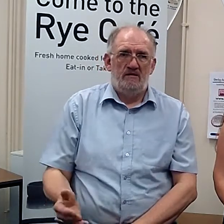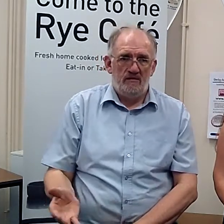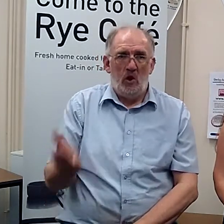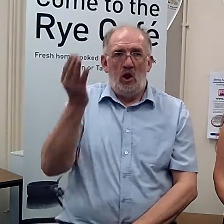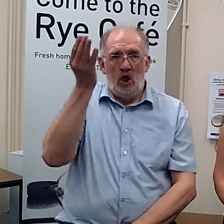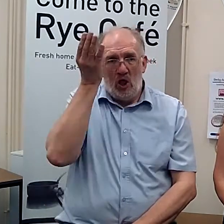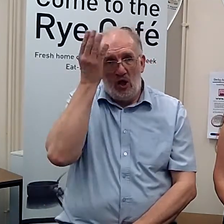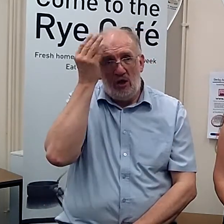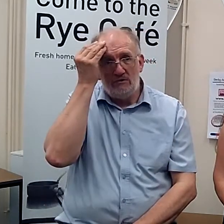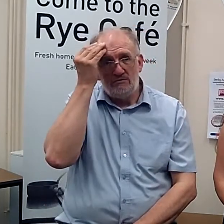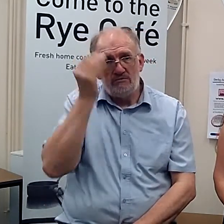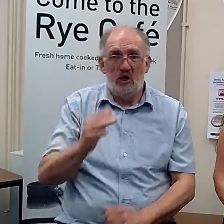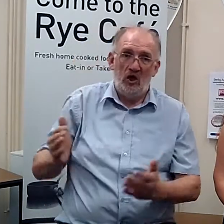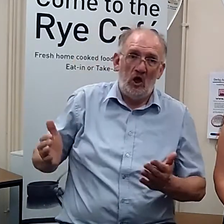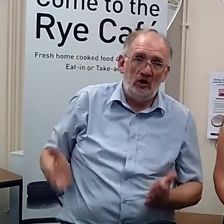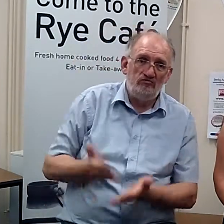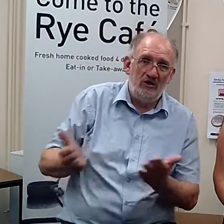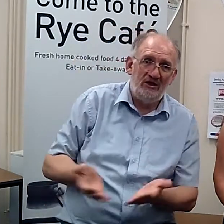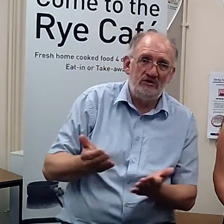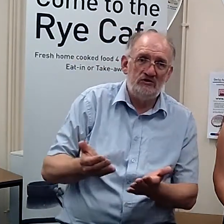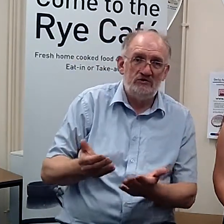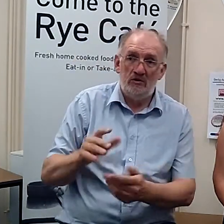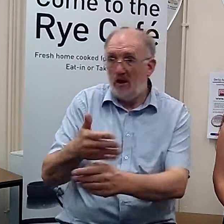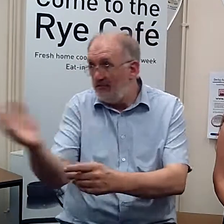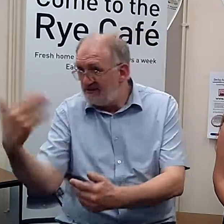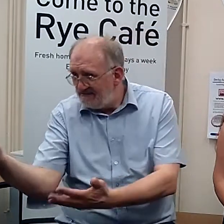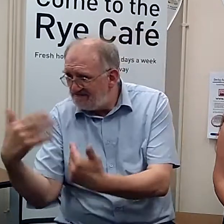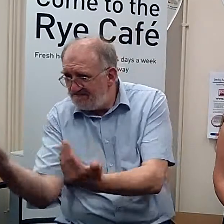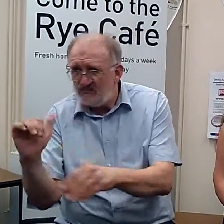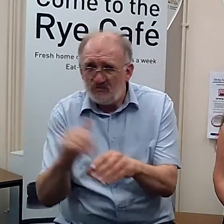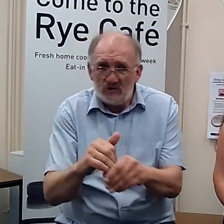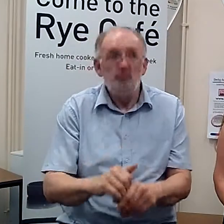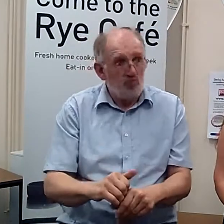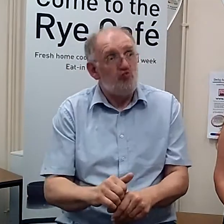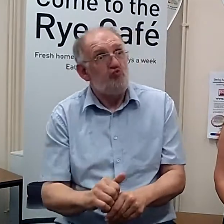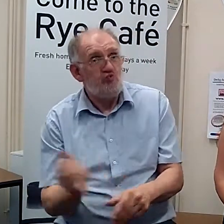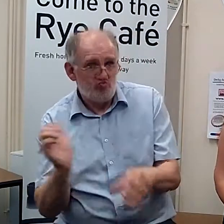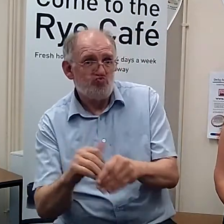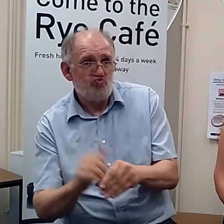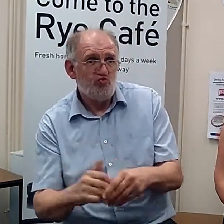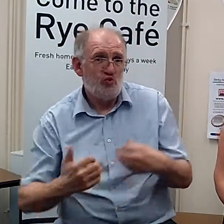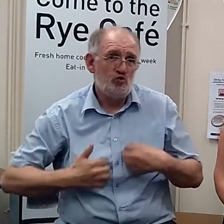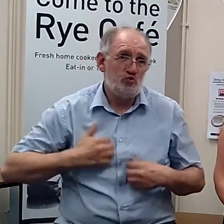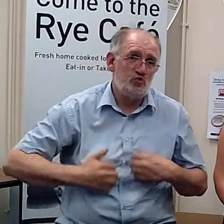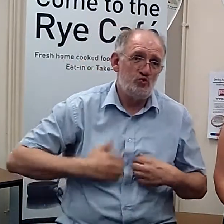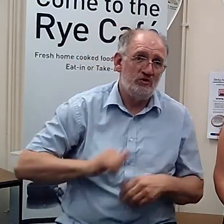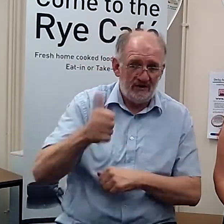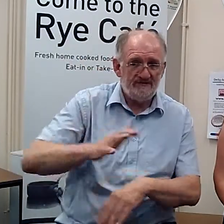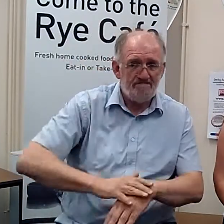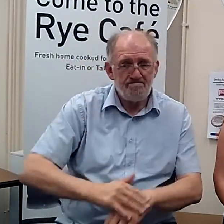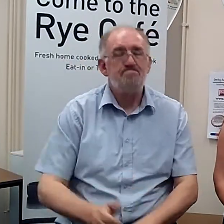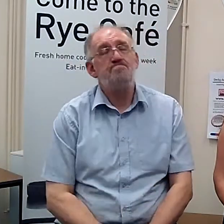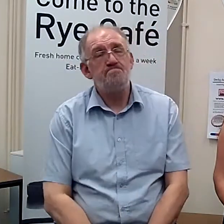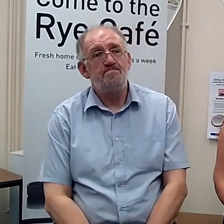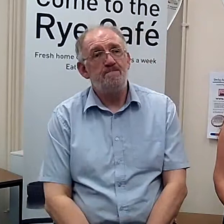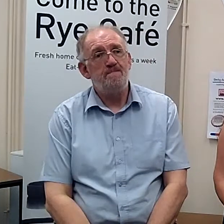I think the most telling thing is that learners who've been on the scheme this year have already been encouraging others to join the scheme next time, and